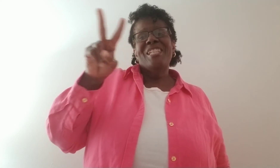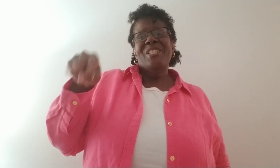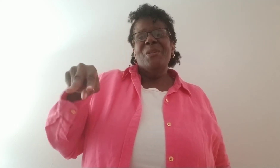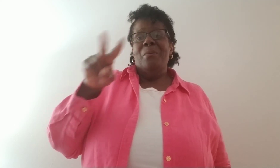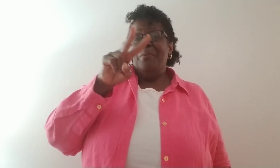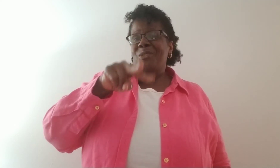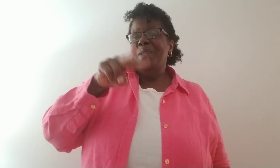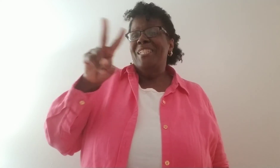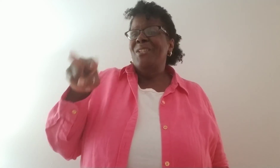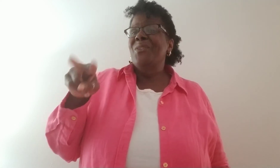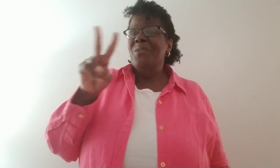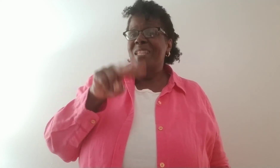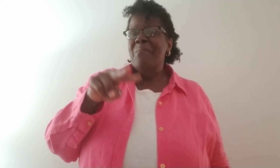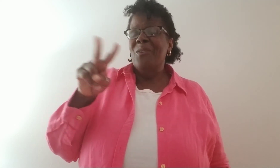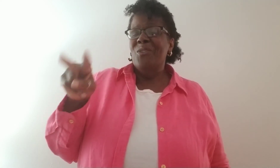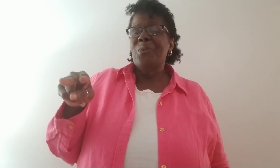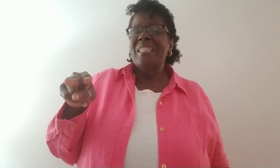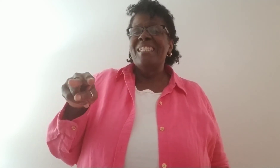8,322. Remember 22, those numbers, those 20s?